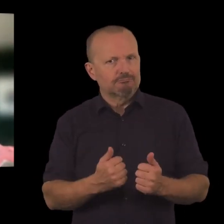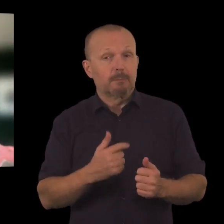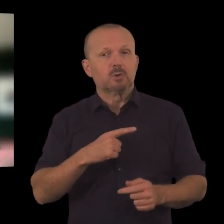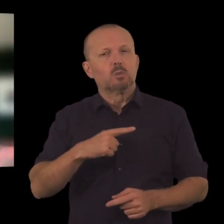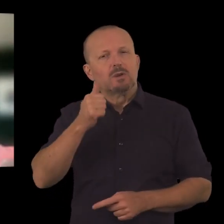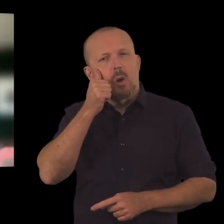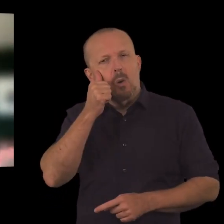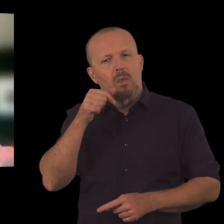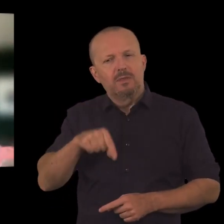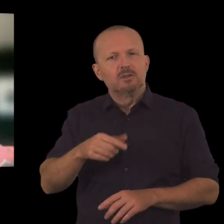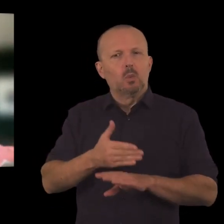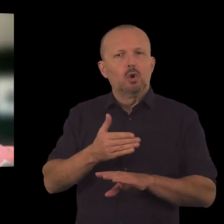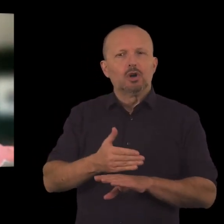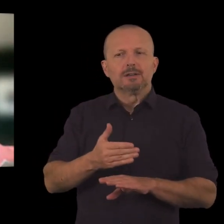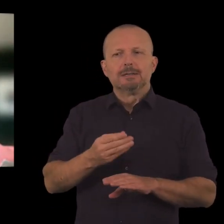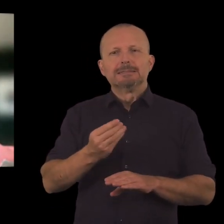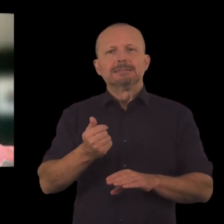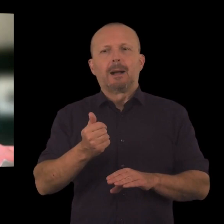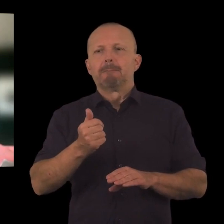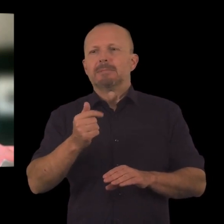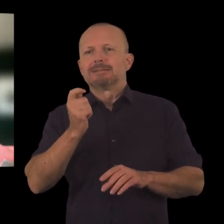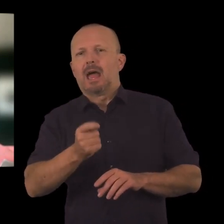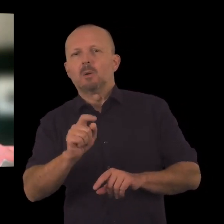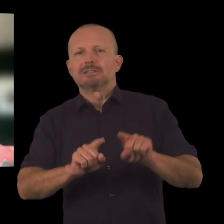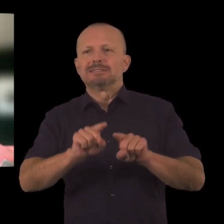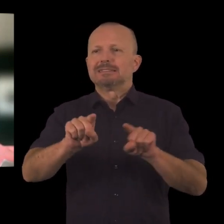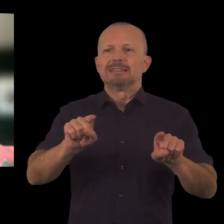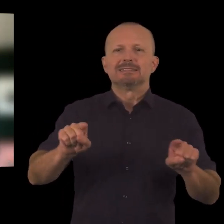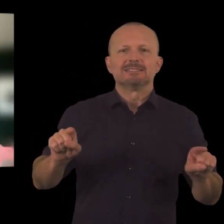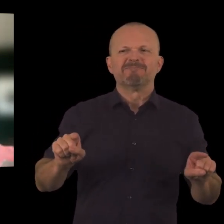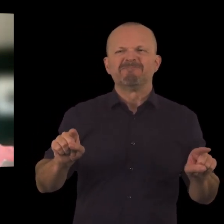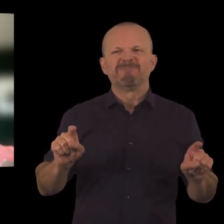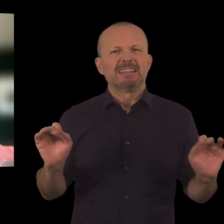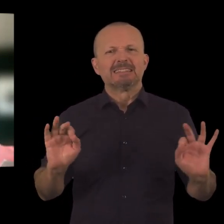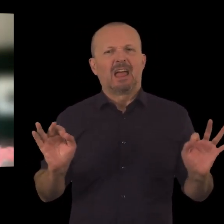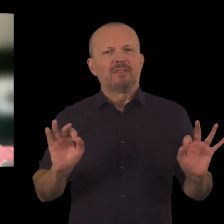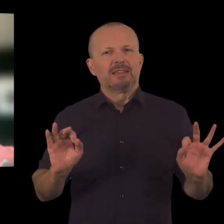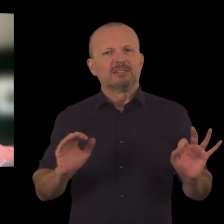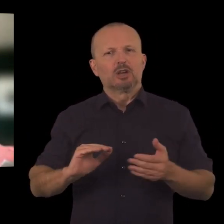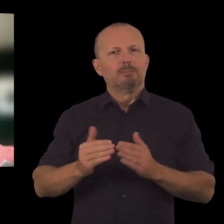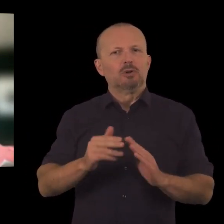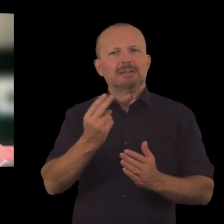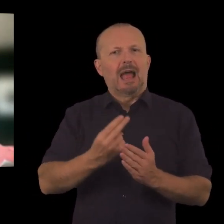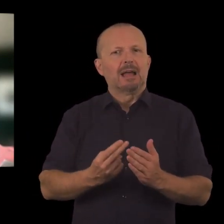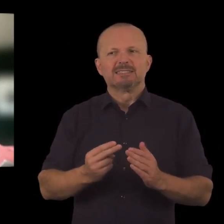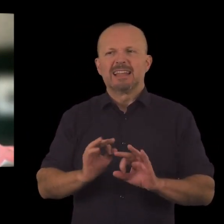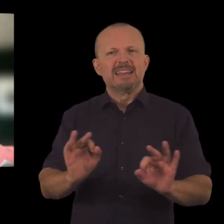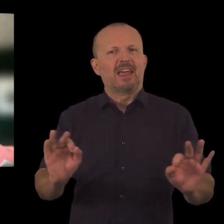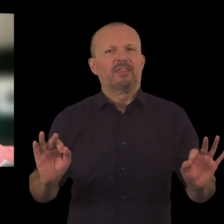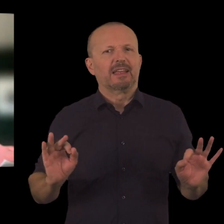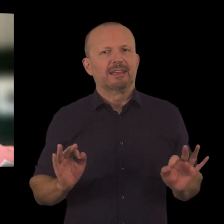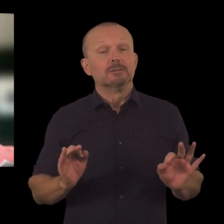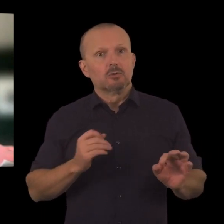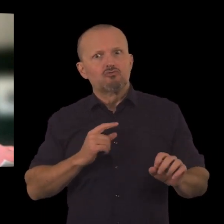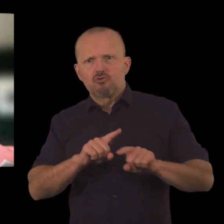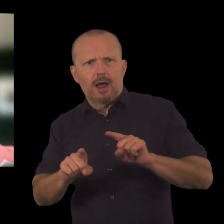tour, we really love to be able to make local connections with groups there. So that's another really important thing that we